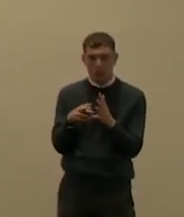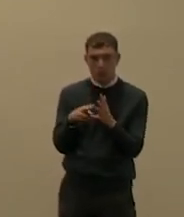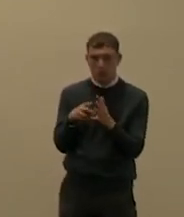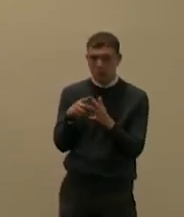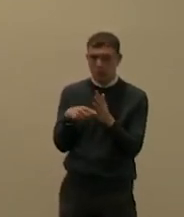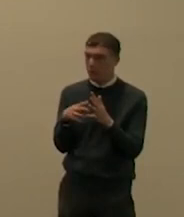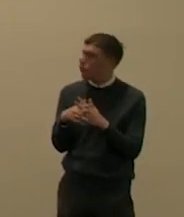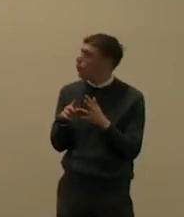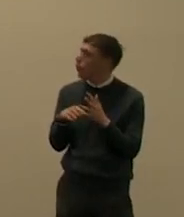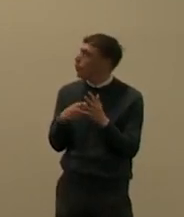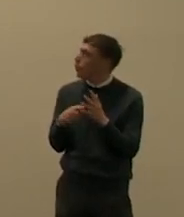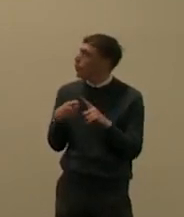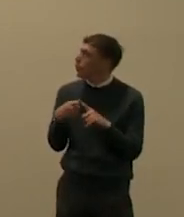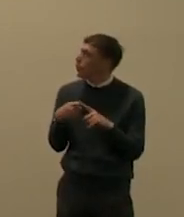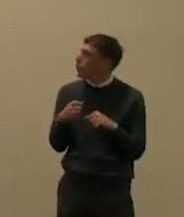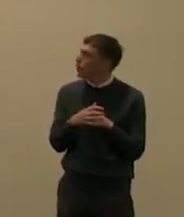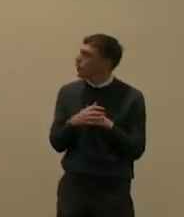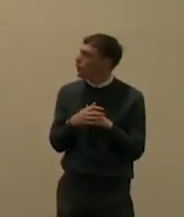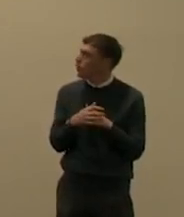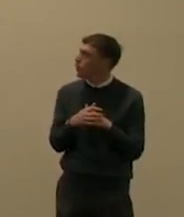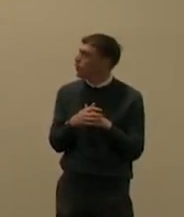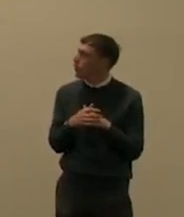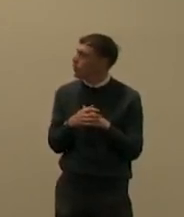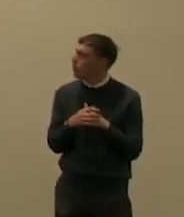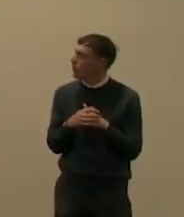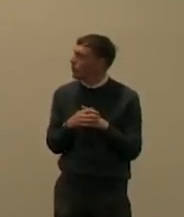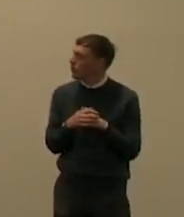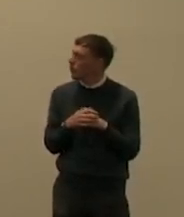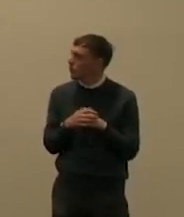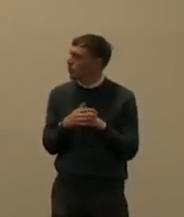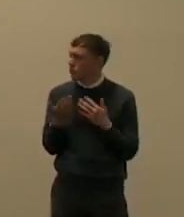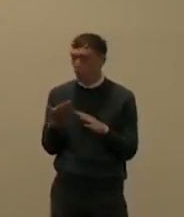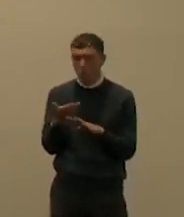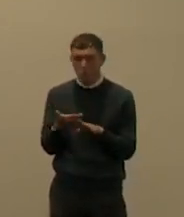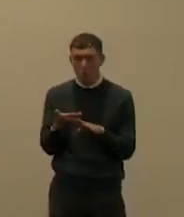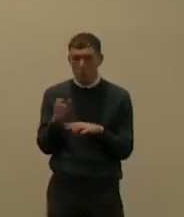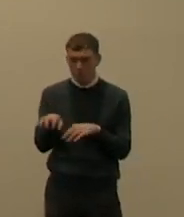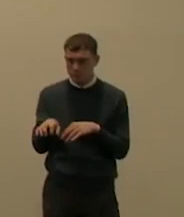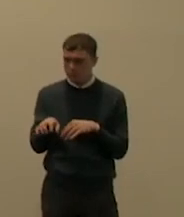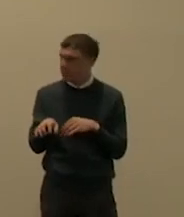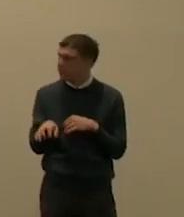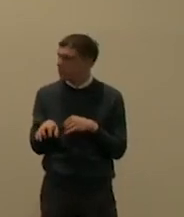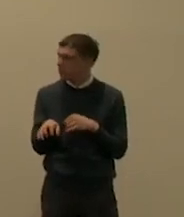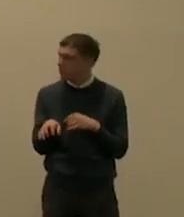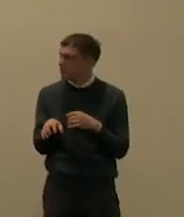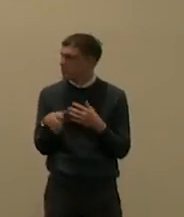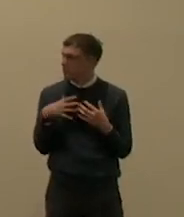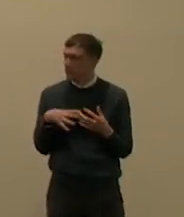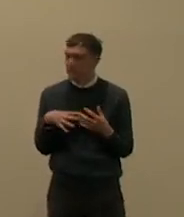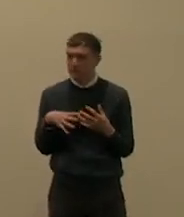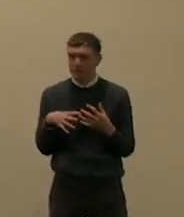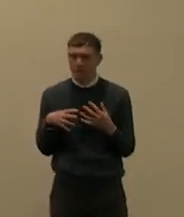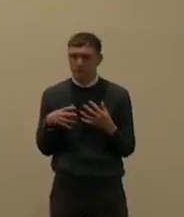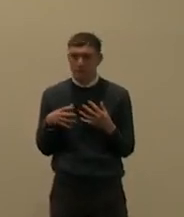So I have here a connection test from West Europe, for example, to the on-premise environment. To implement this, you need a virtual machine